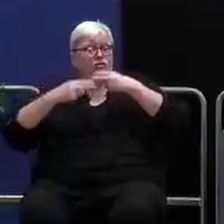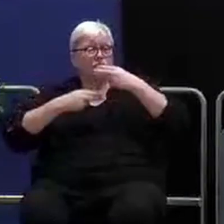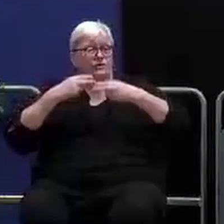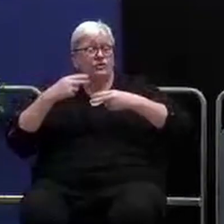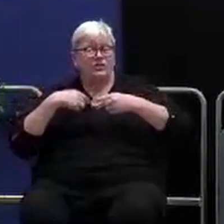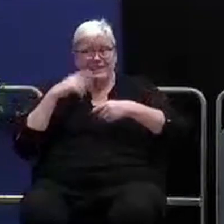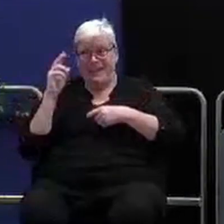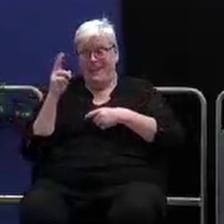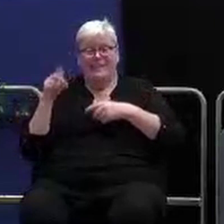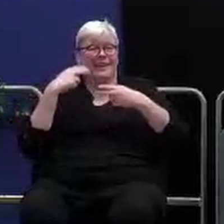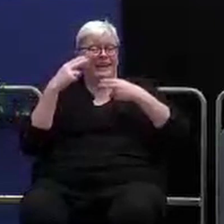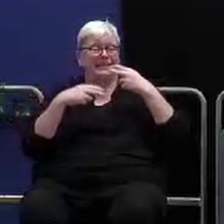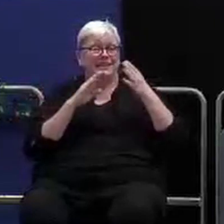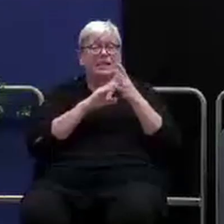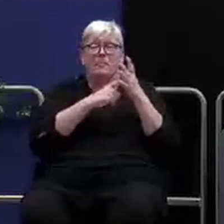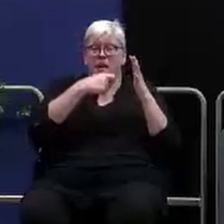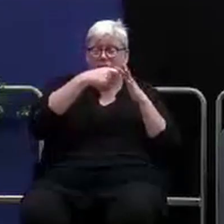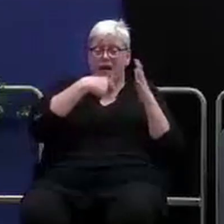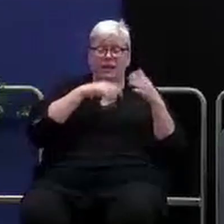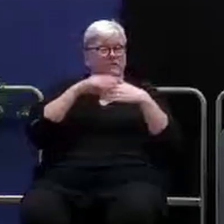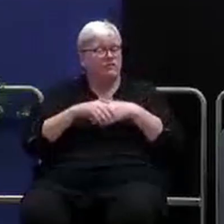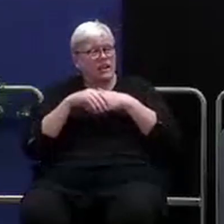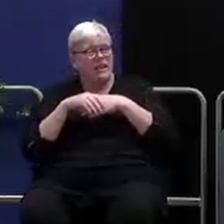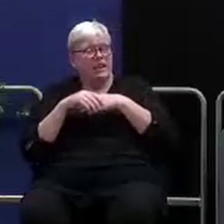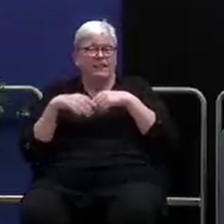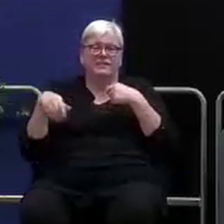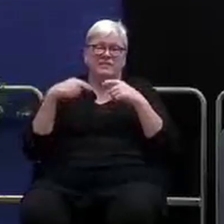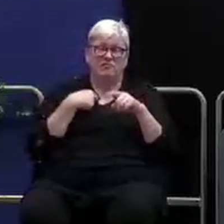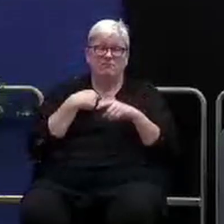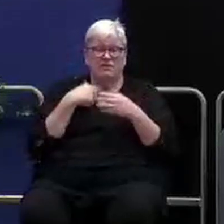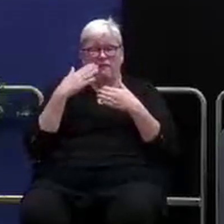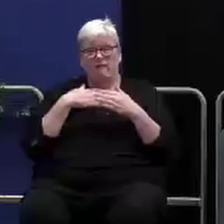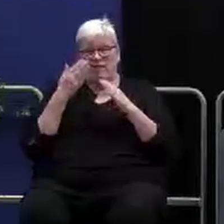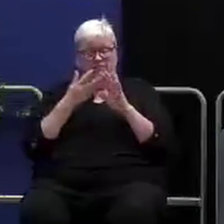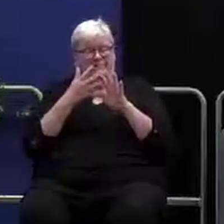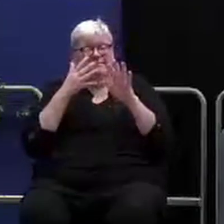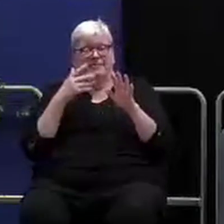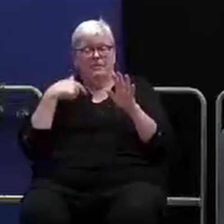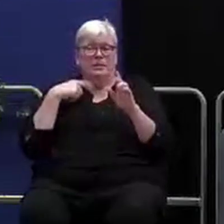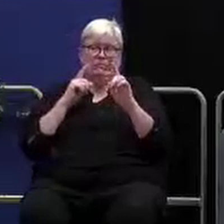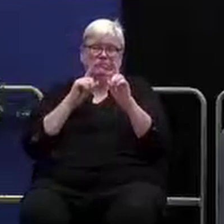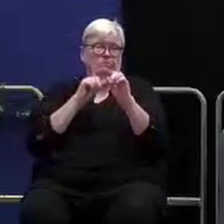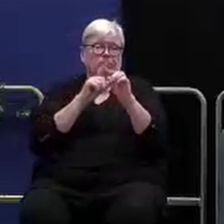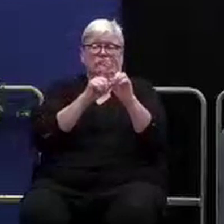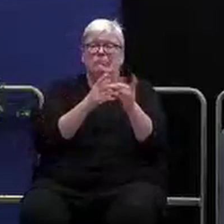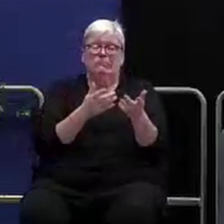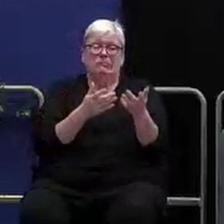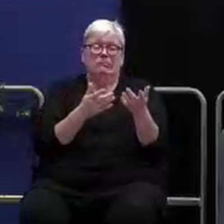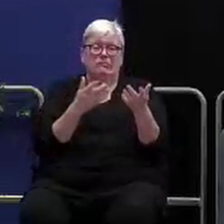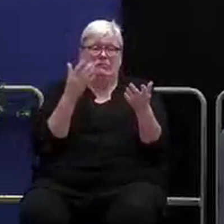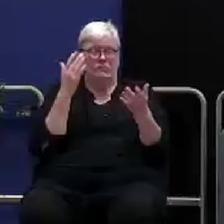the canteen, Mark and his school friends piled ahead of me in the queue. I trailed behind. For the